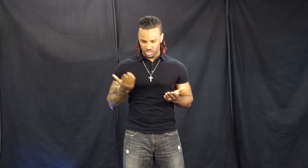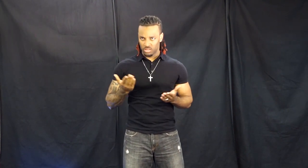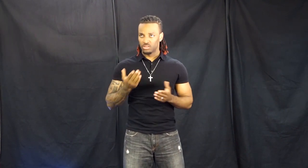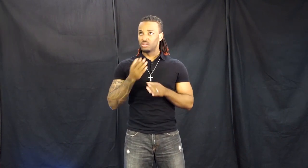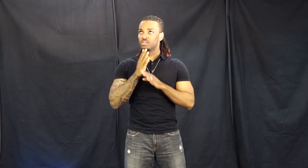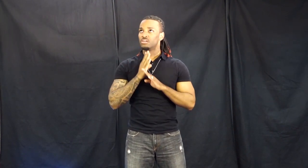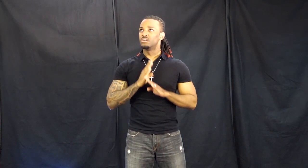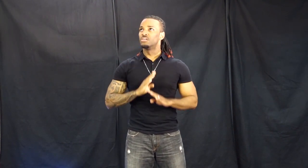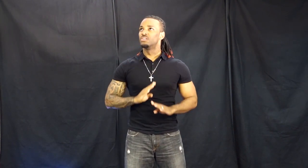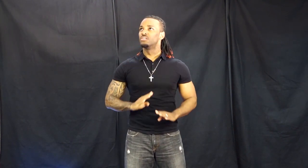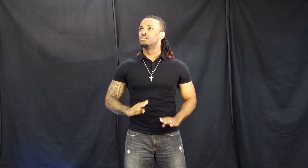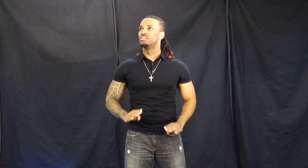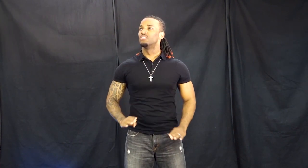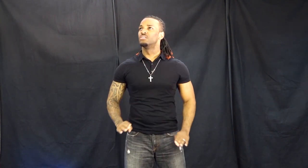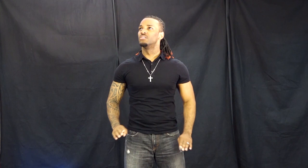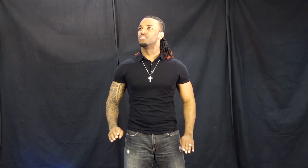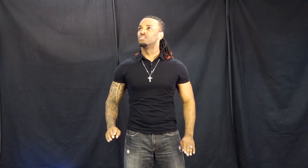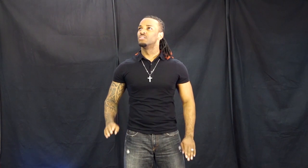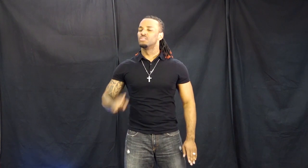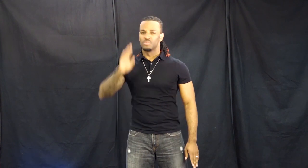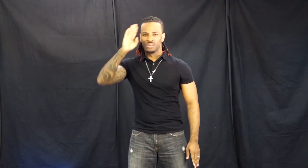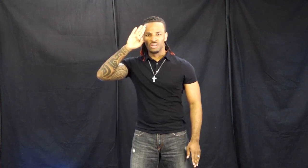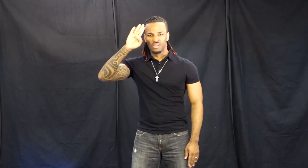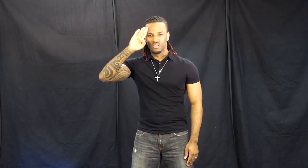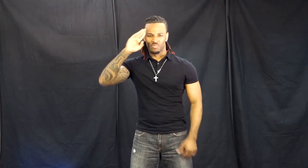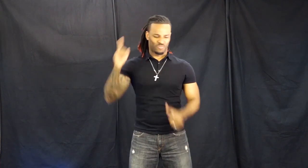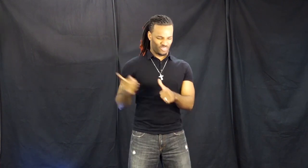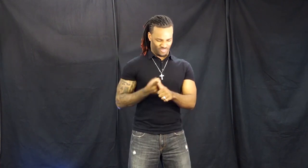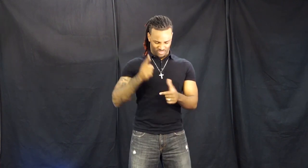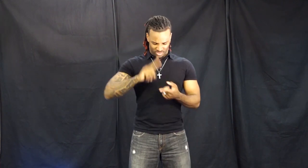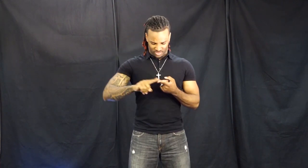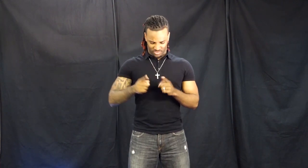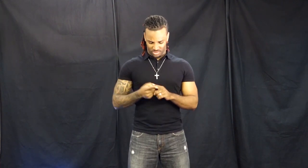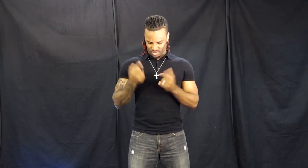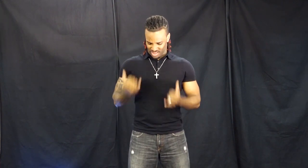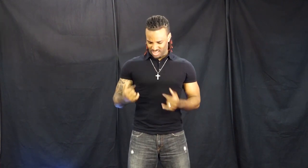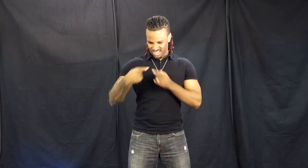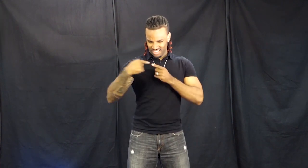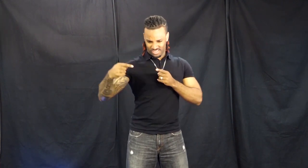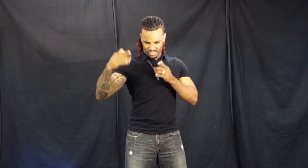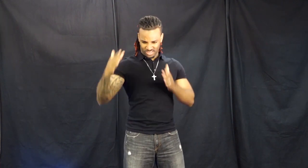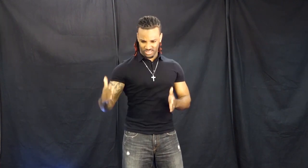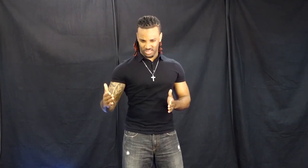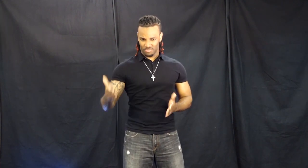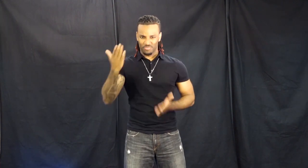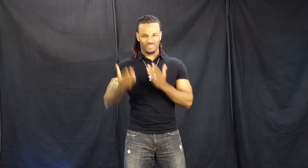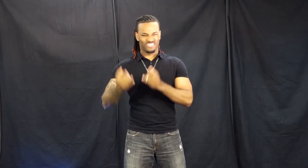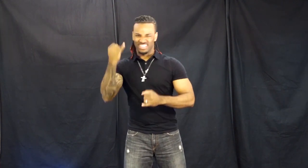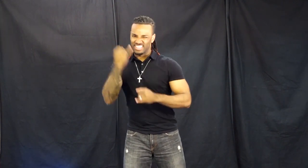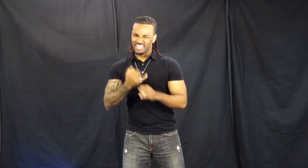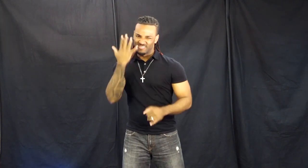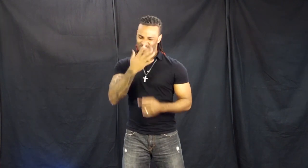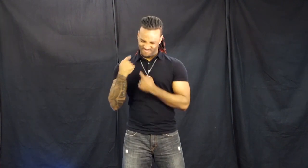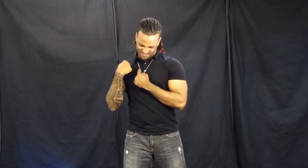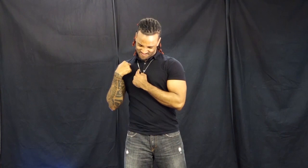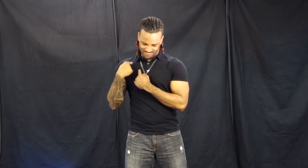beat, no melody. Burr, my first friend, my enemy. Maybe the last face I ever